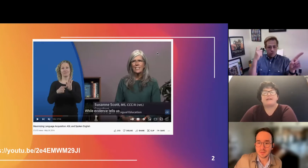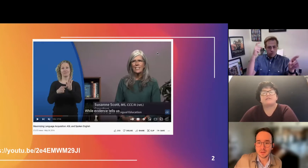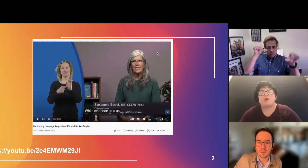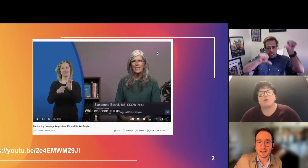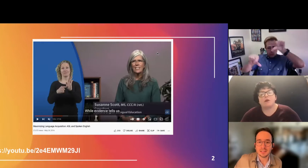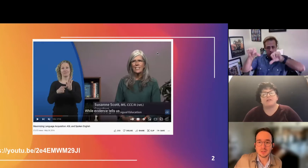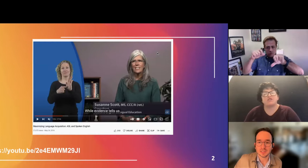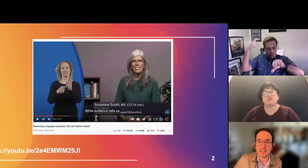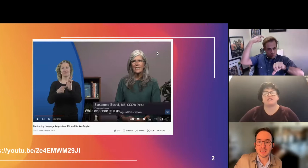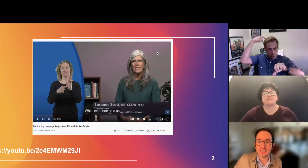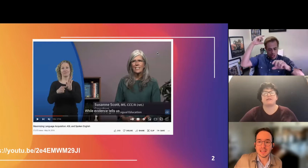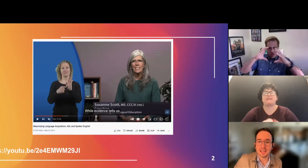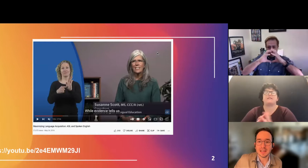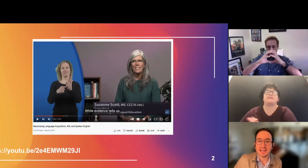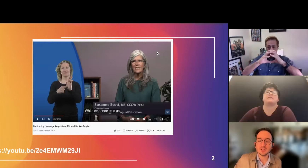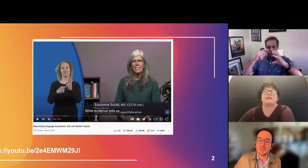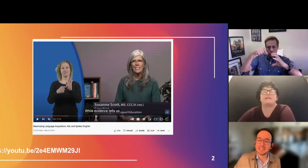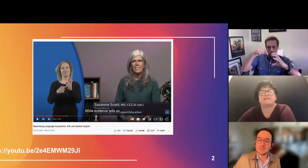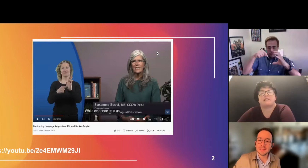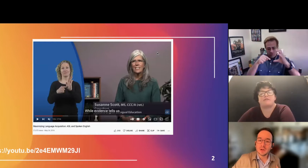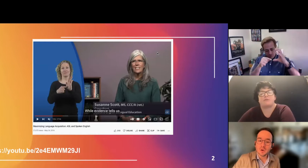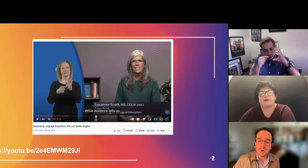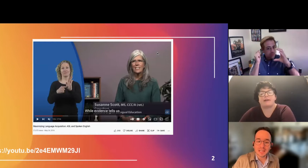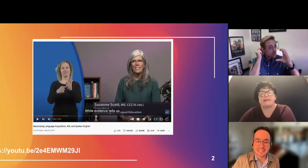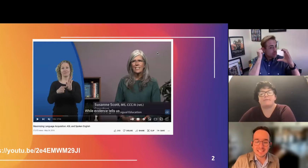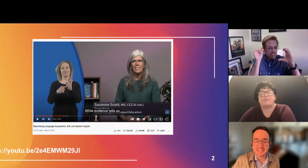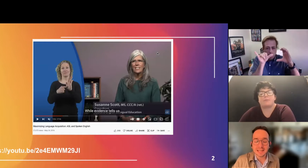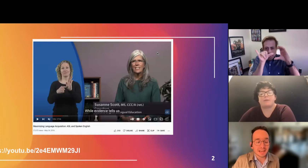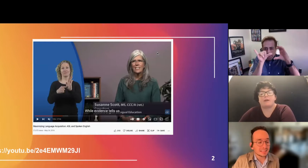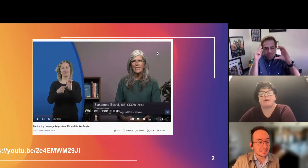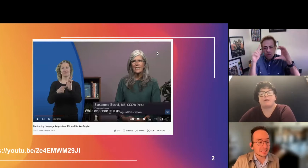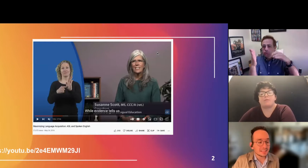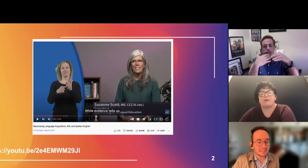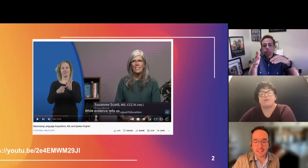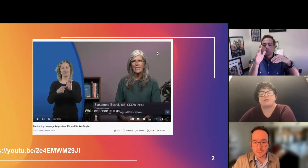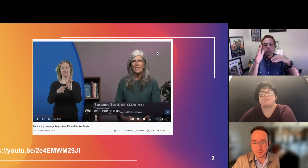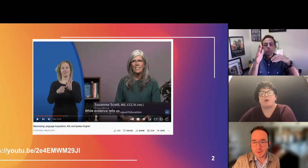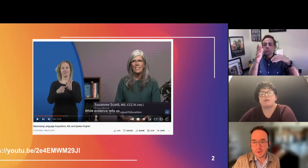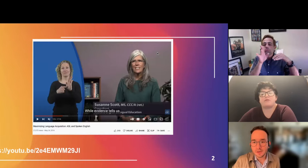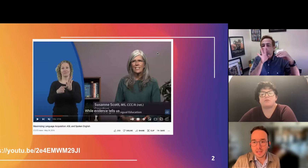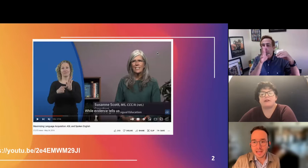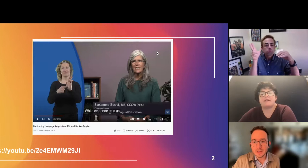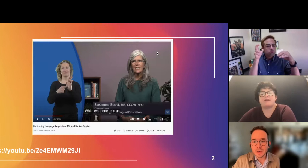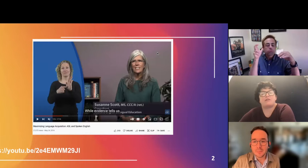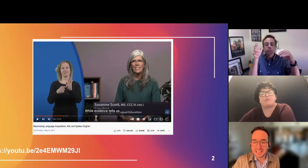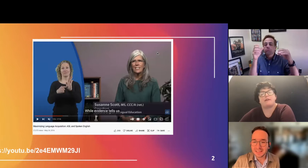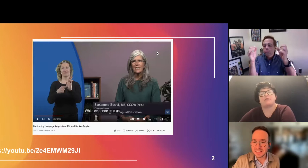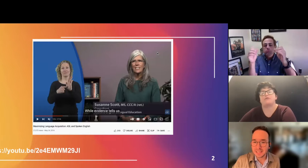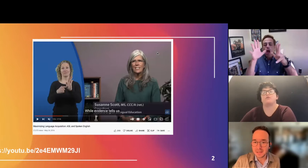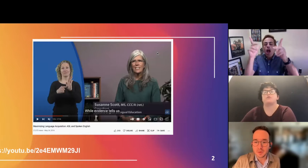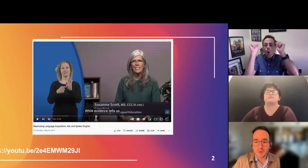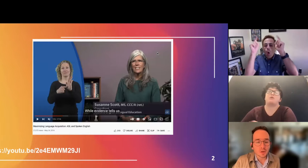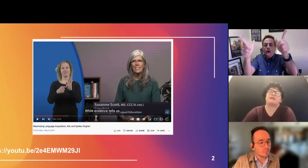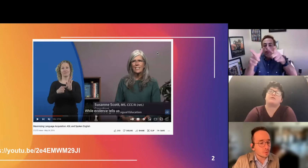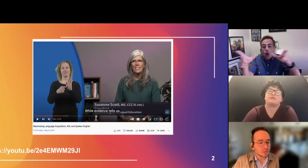Okay, so he just explained the science of the brain. There's a part of the brain, no matter if